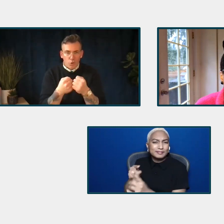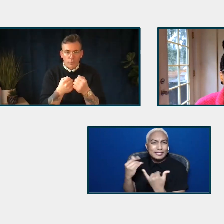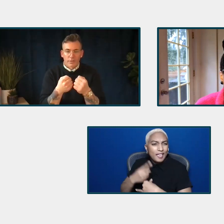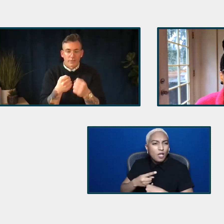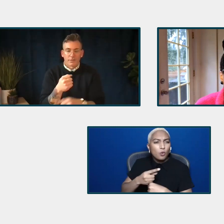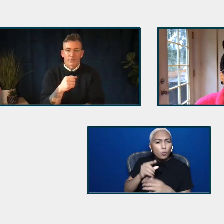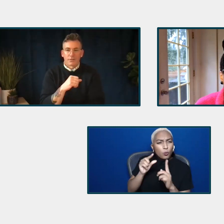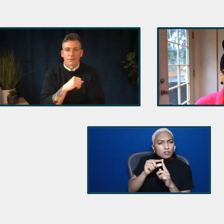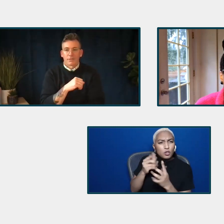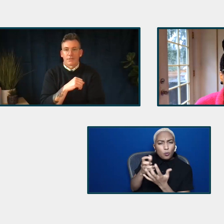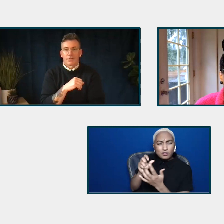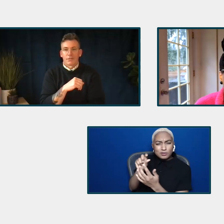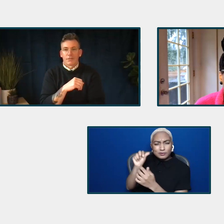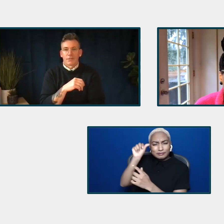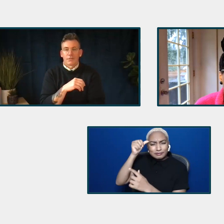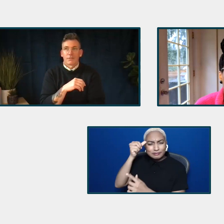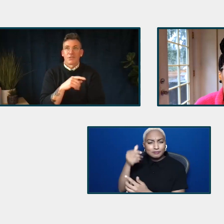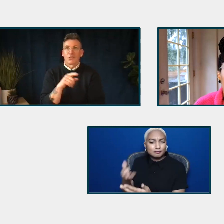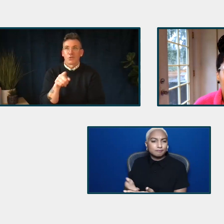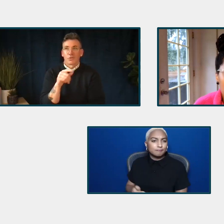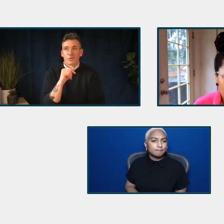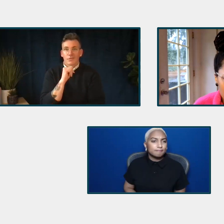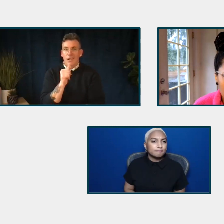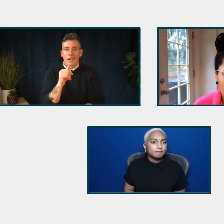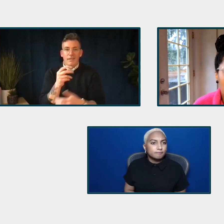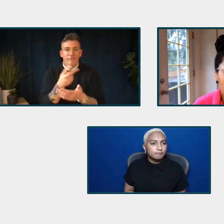You're not wrong. You're not broken.